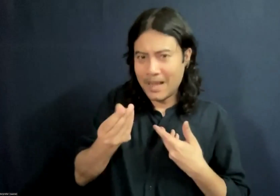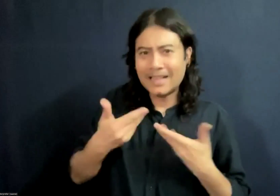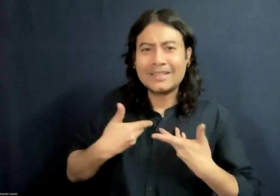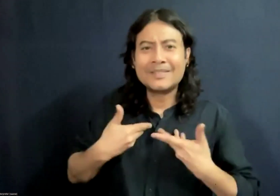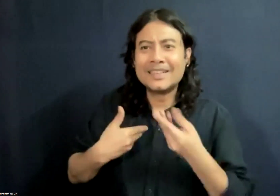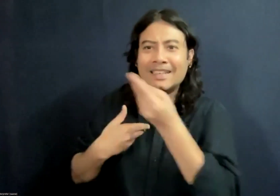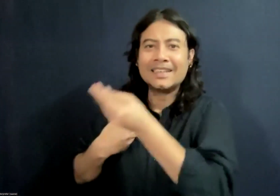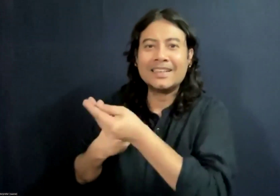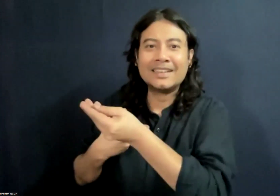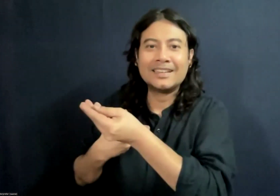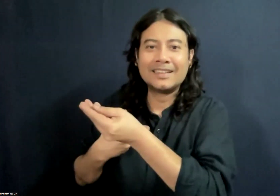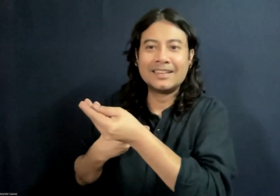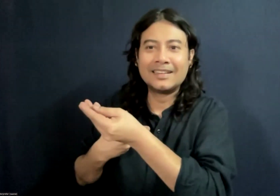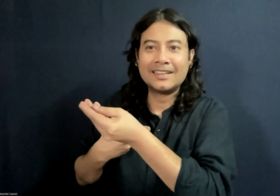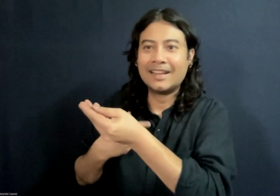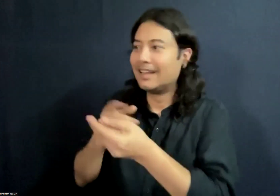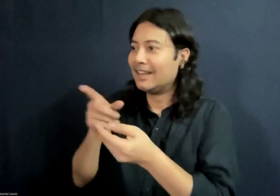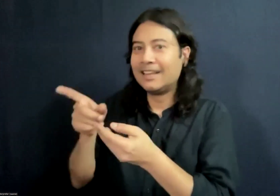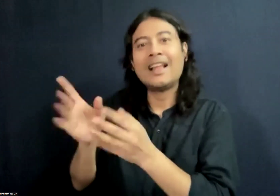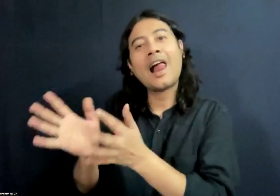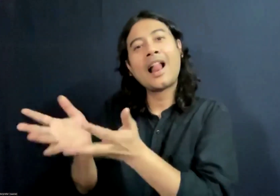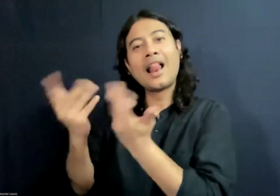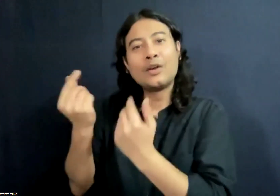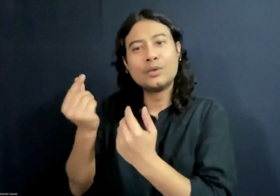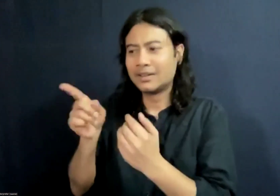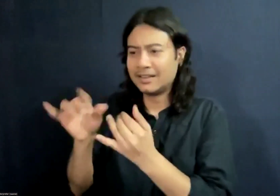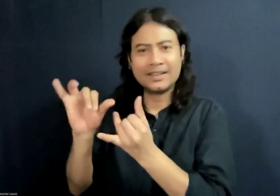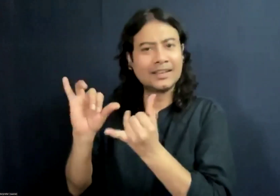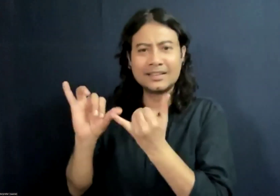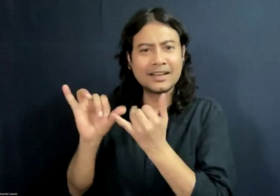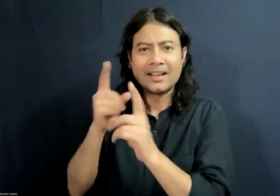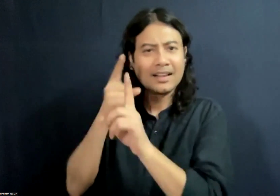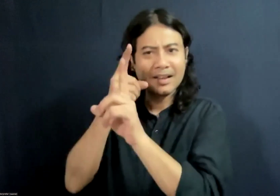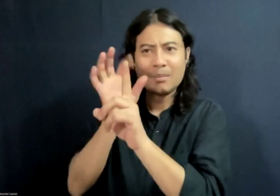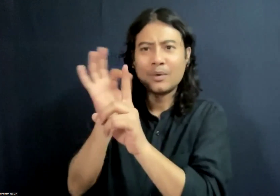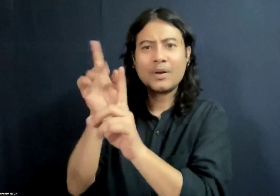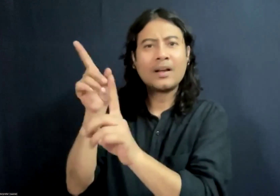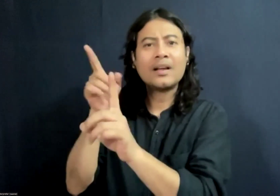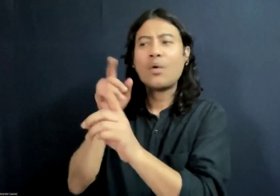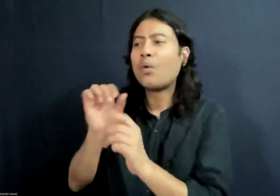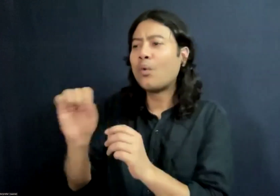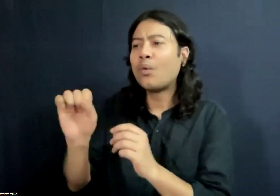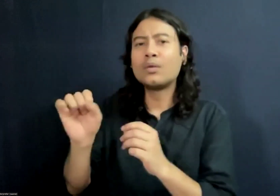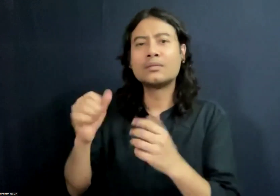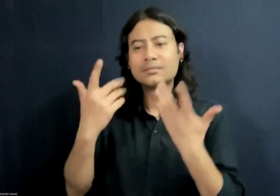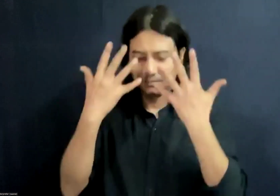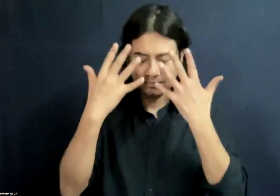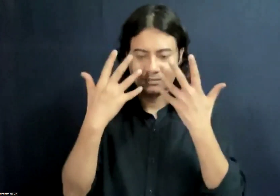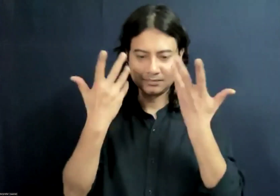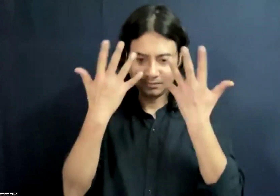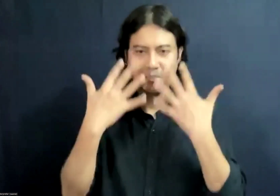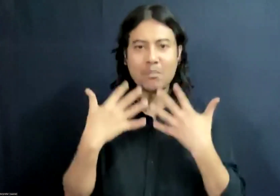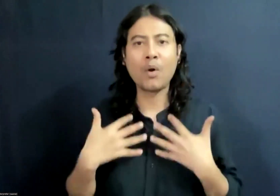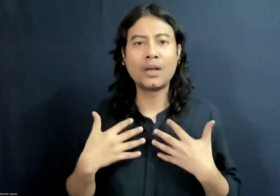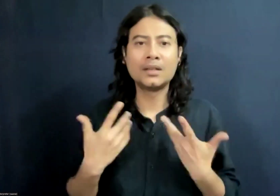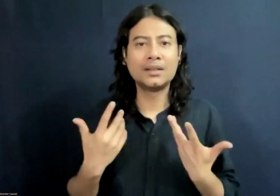beggar and who is not spreading Krishna consciousness. That beggar is using that money for buying a